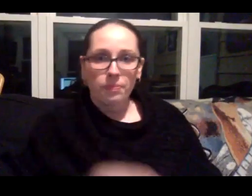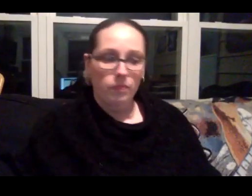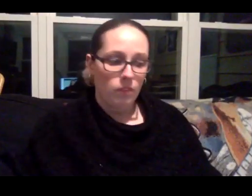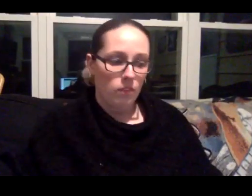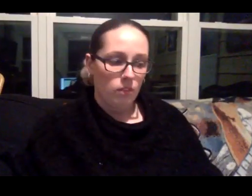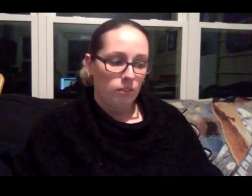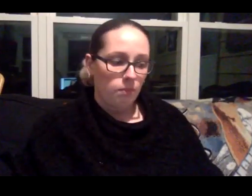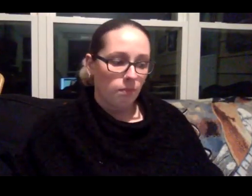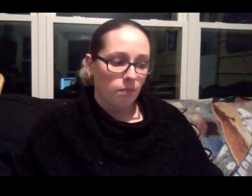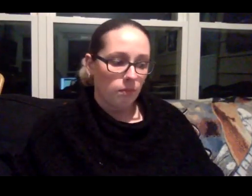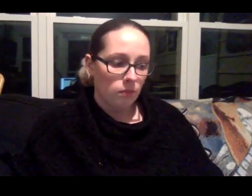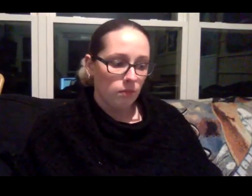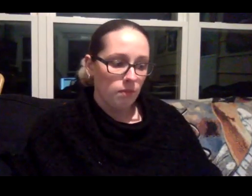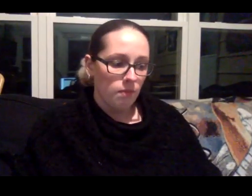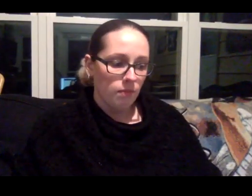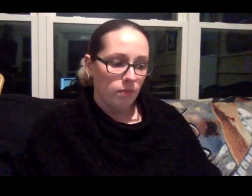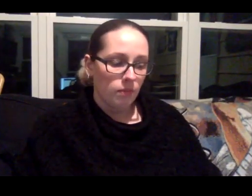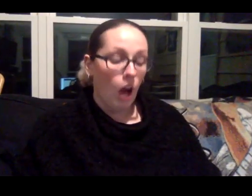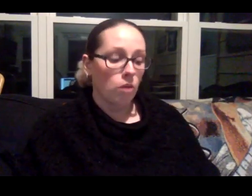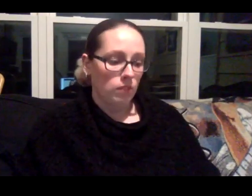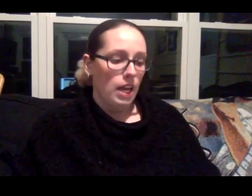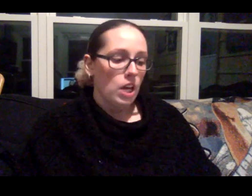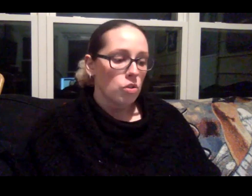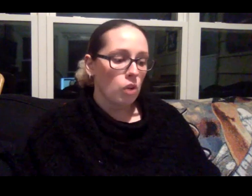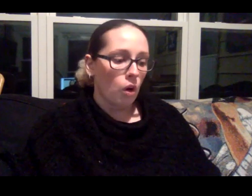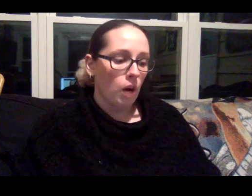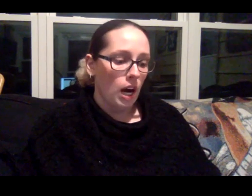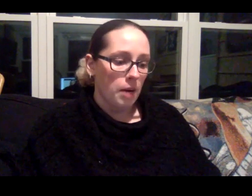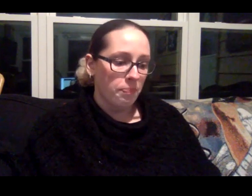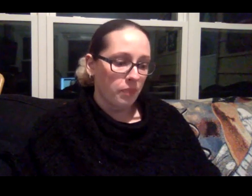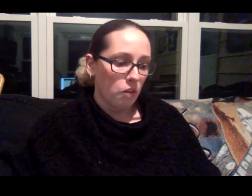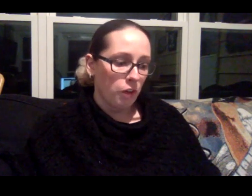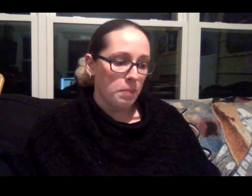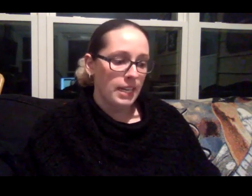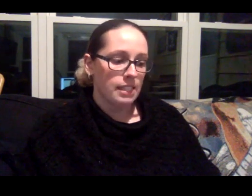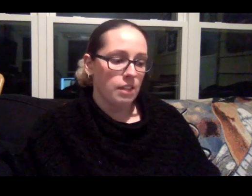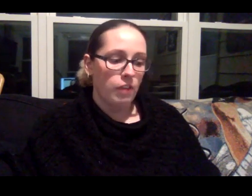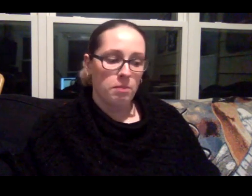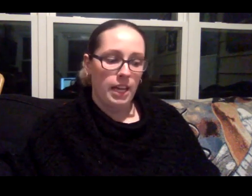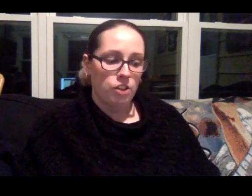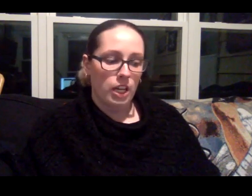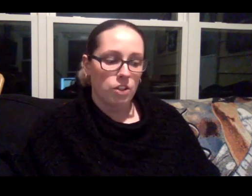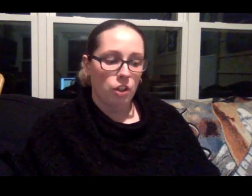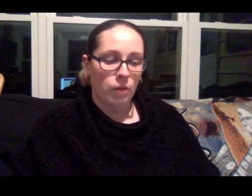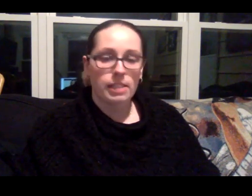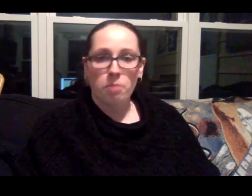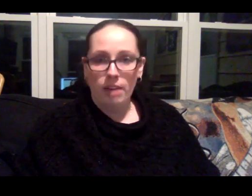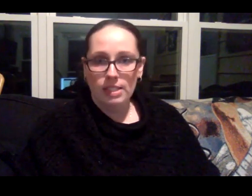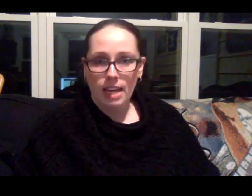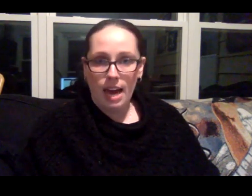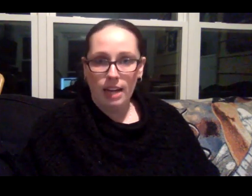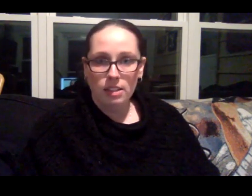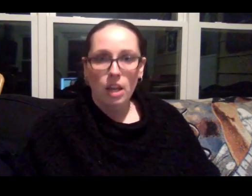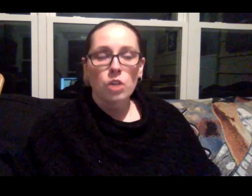um, people are usually familiar with HIPAA, but not necessarily FERPA. Oh! So, um, FERPA is the Family Educational Rights and